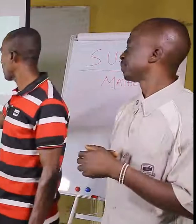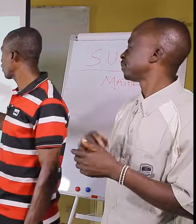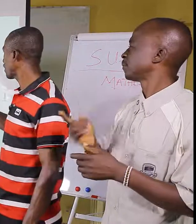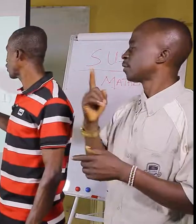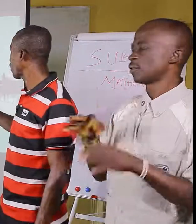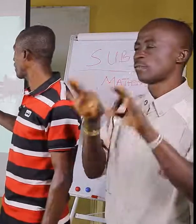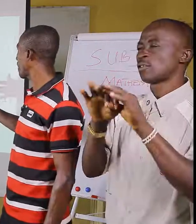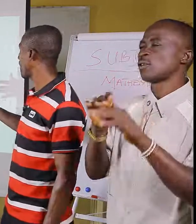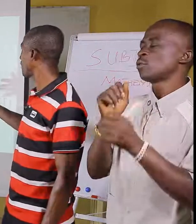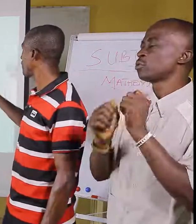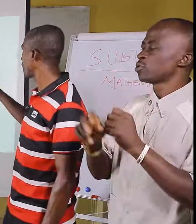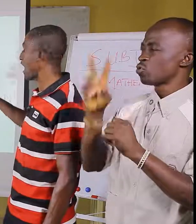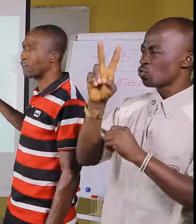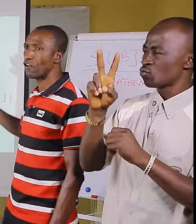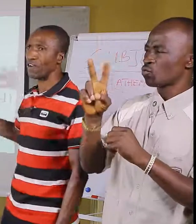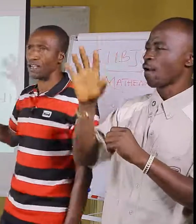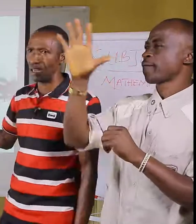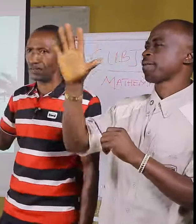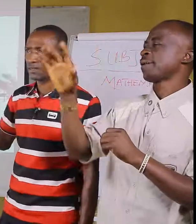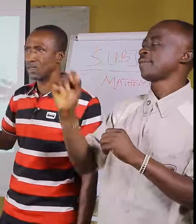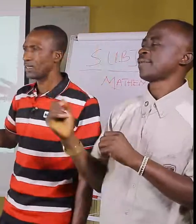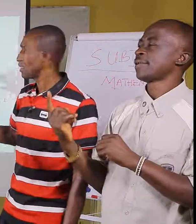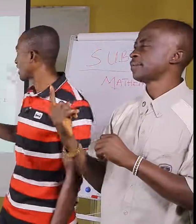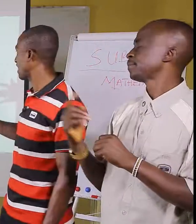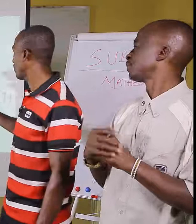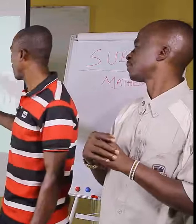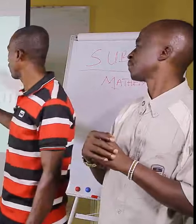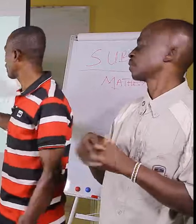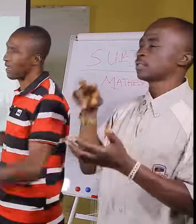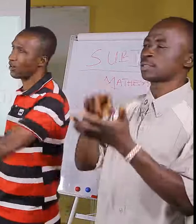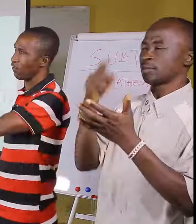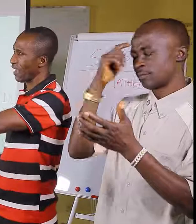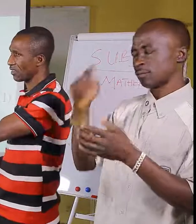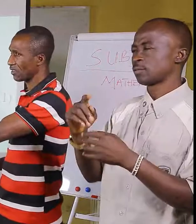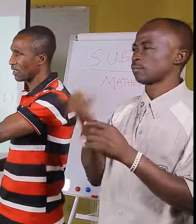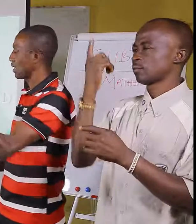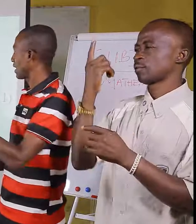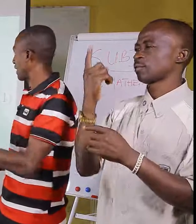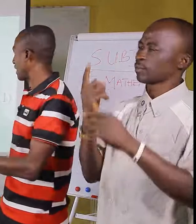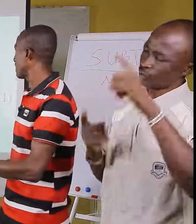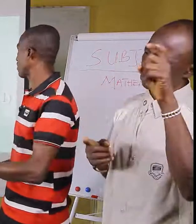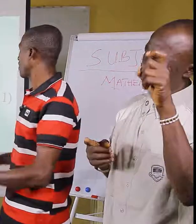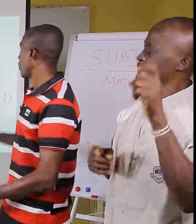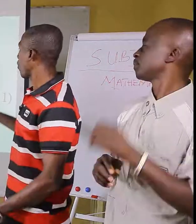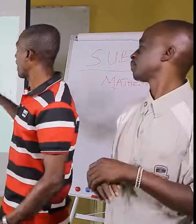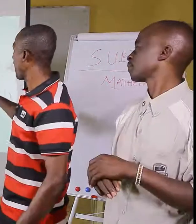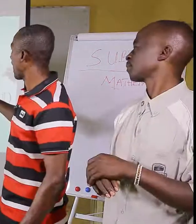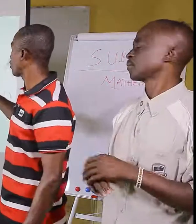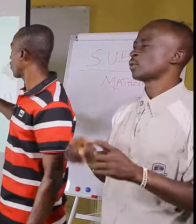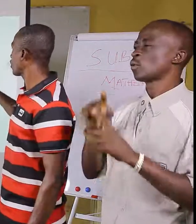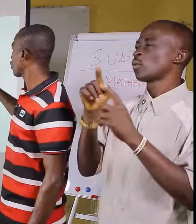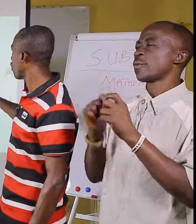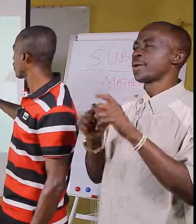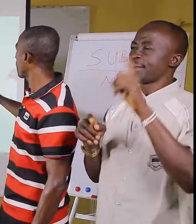first value, which is 2 whole number 5 over 11, stands for the first value of x. That is, when